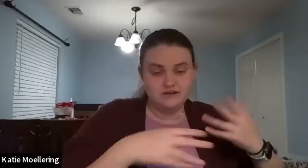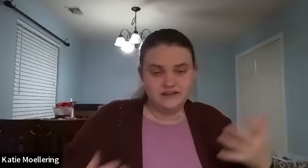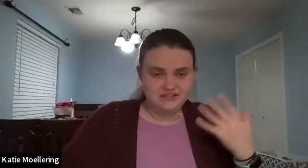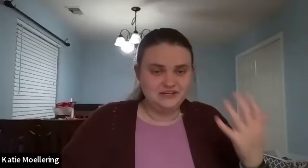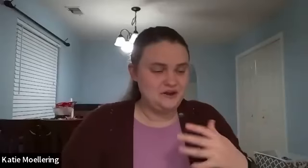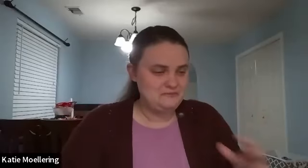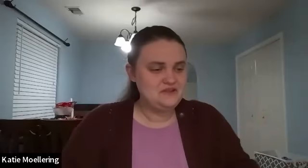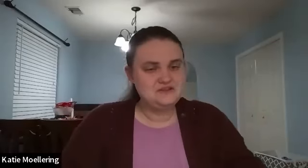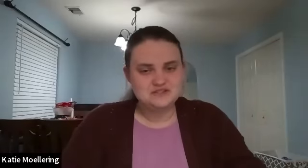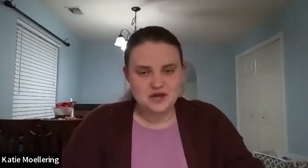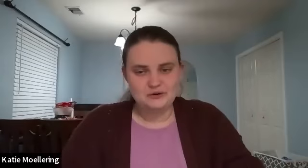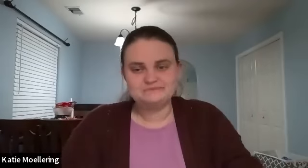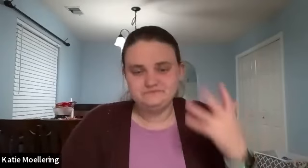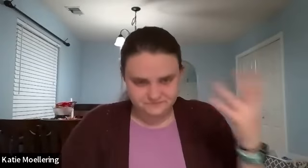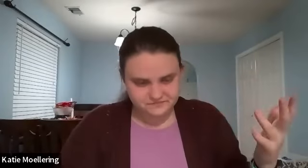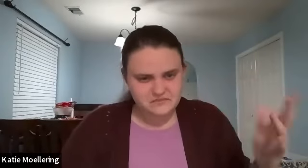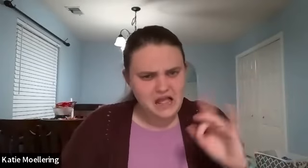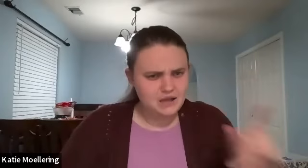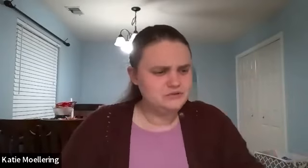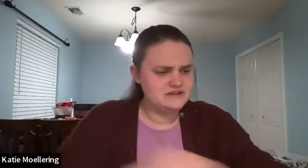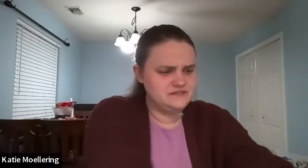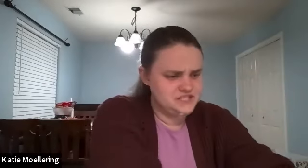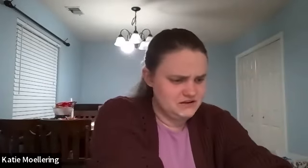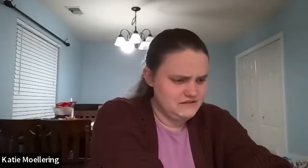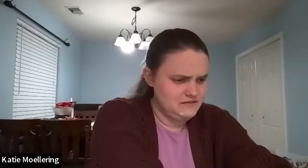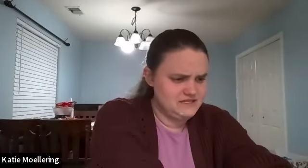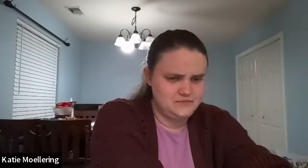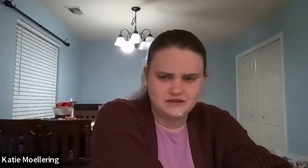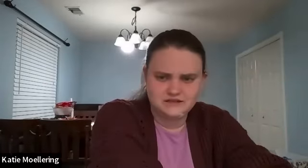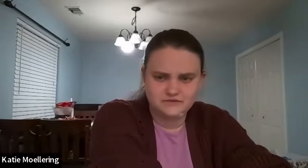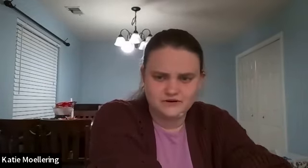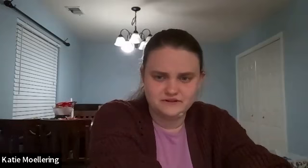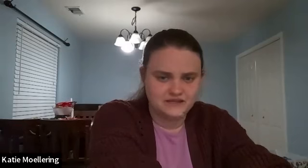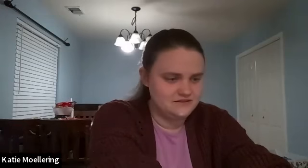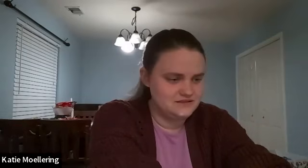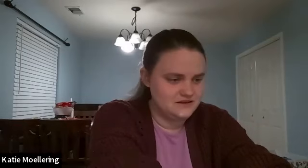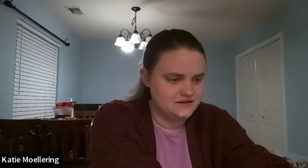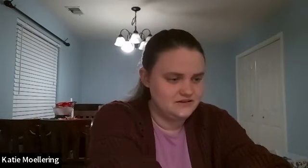Like, so I will definitely check on it. Let me type that in before I forget it. Lasagna.